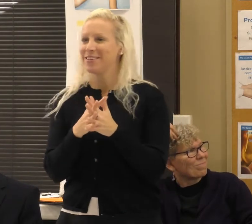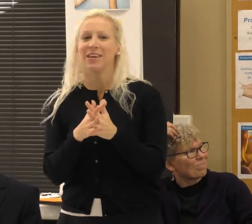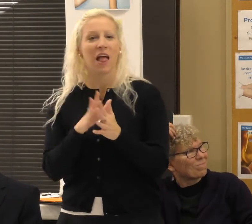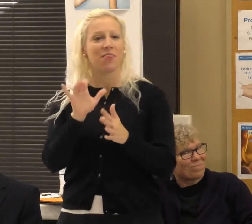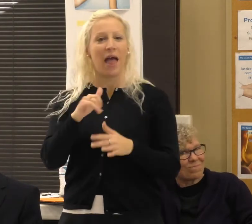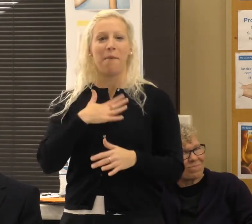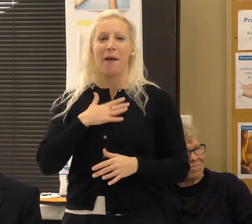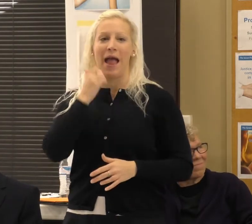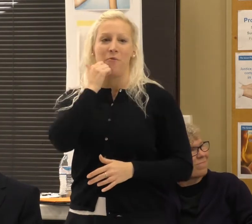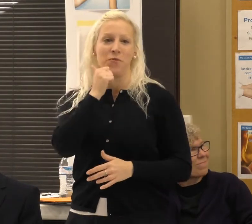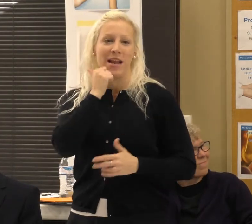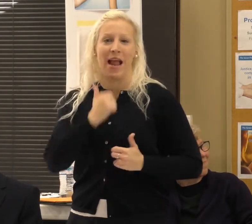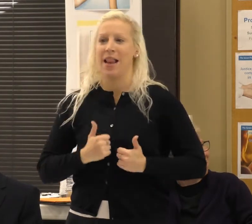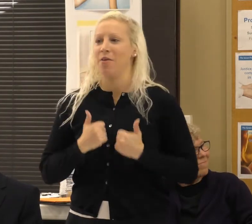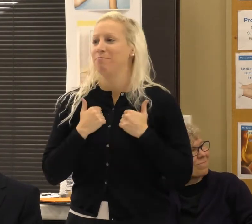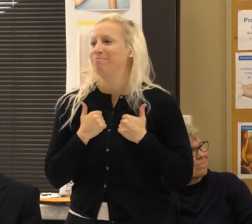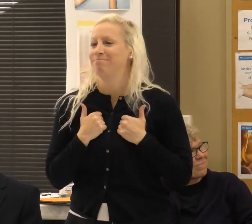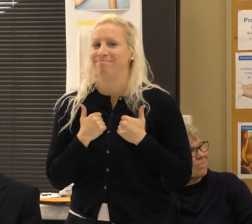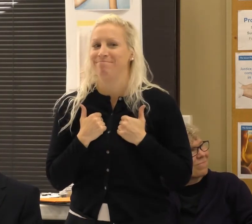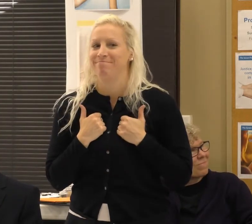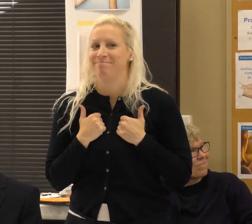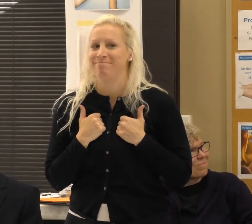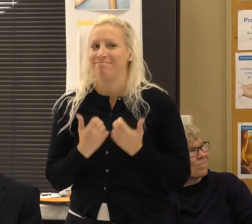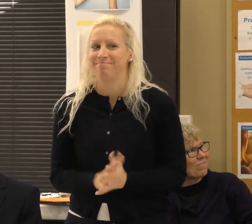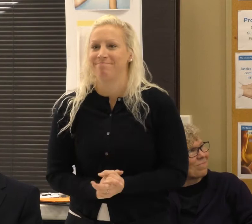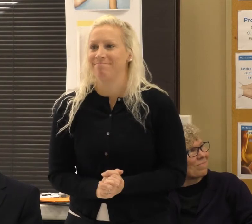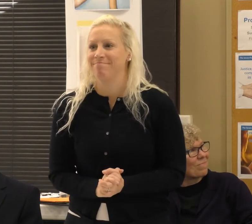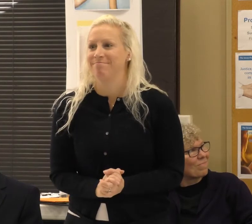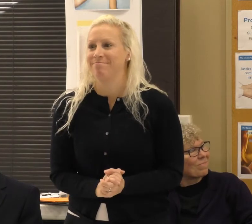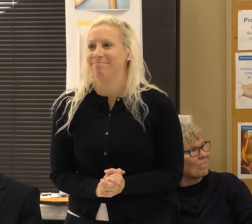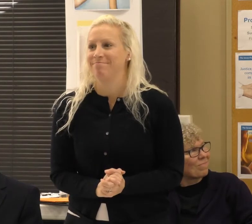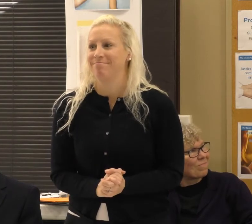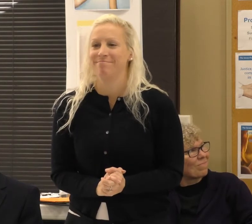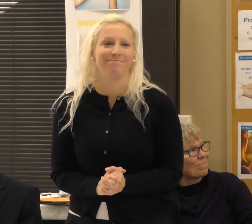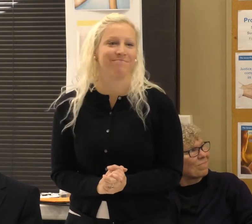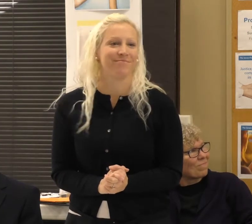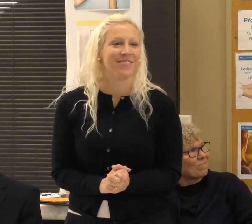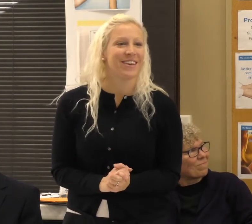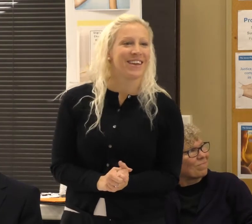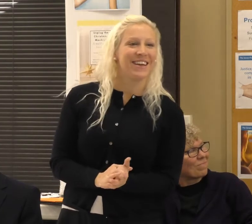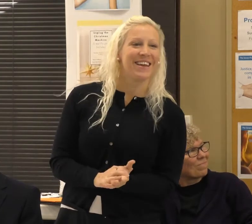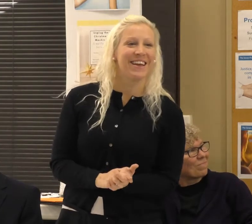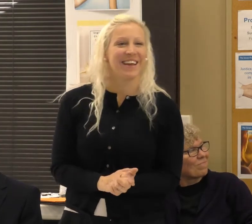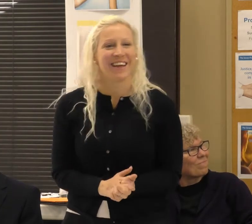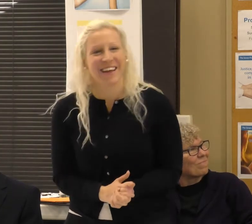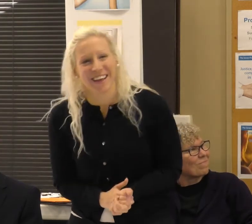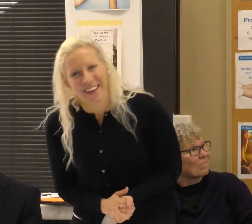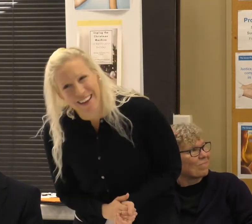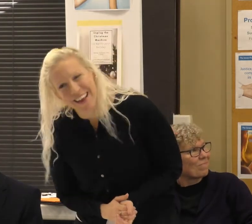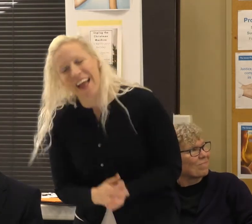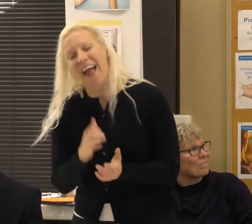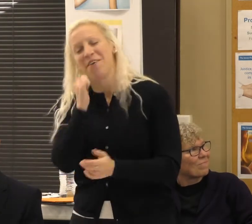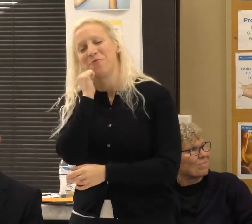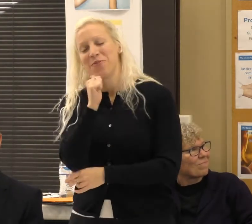the football, if some of you are nodding. Yeah, that's like my life story.